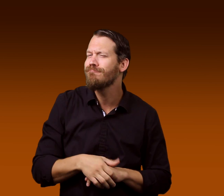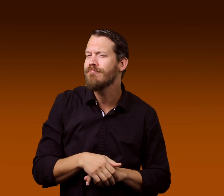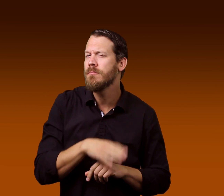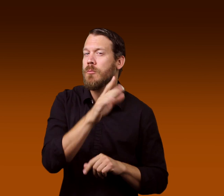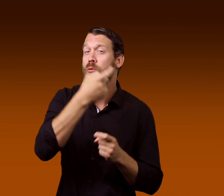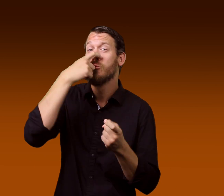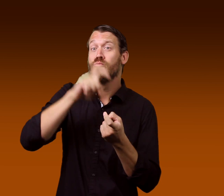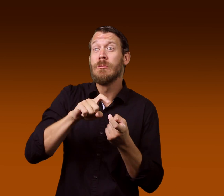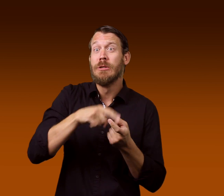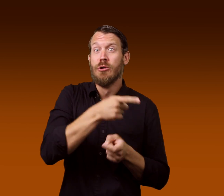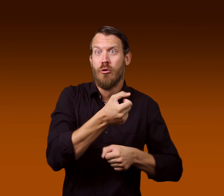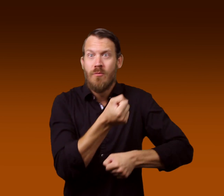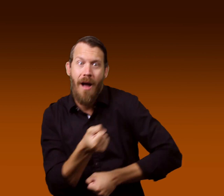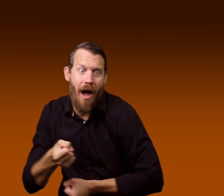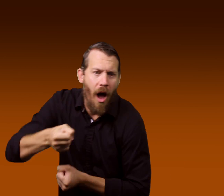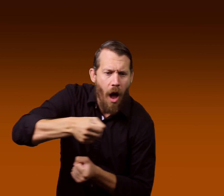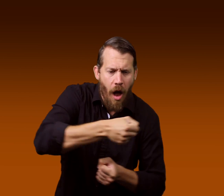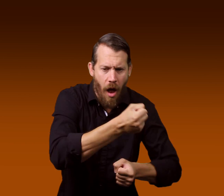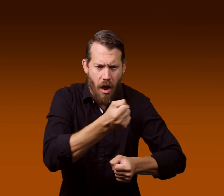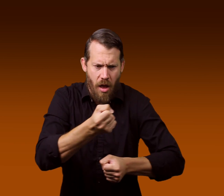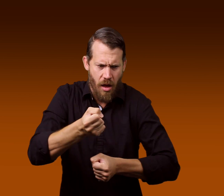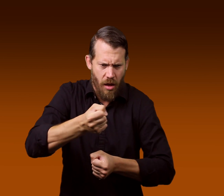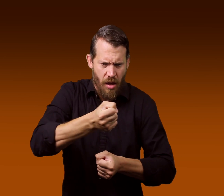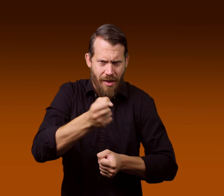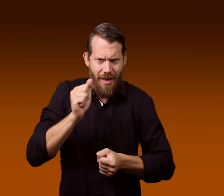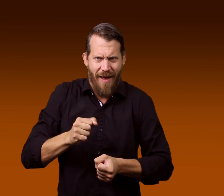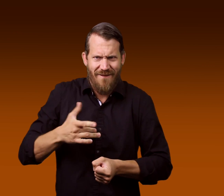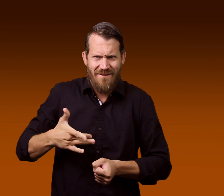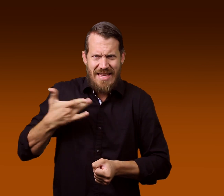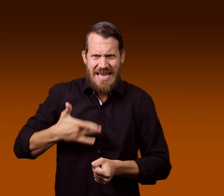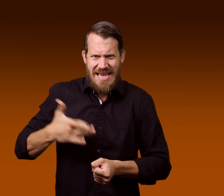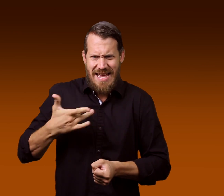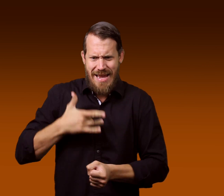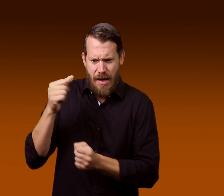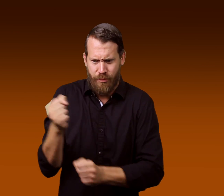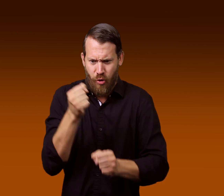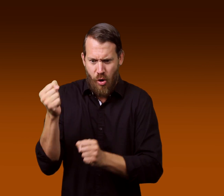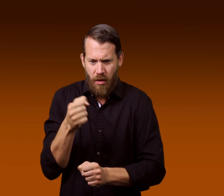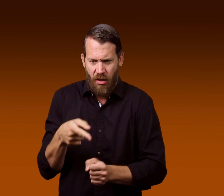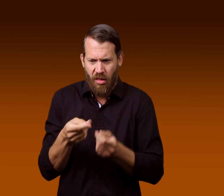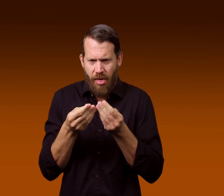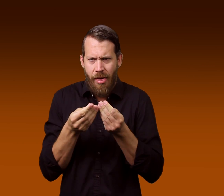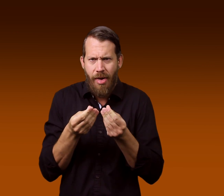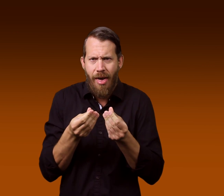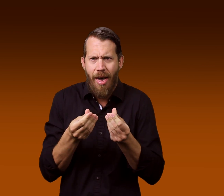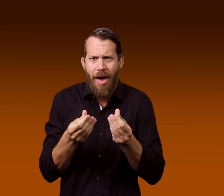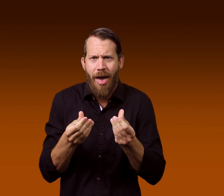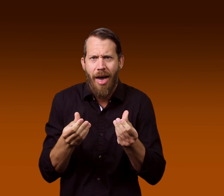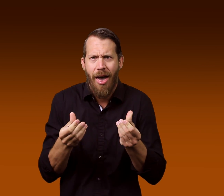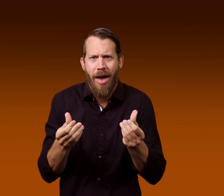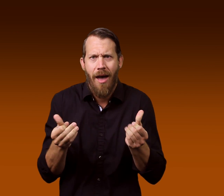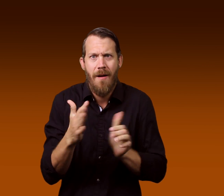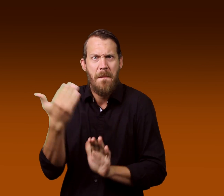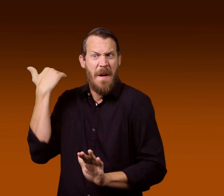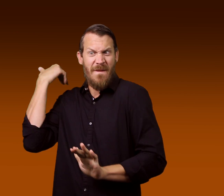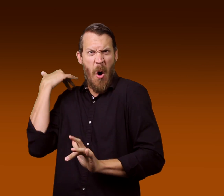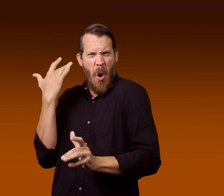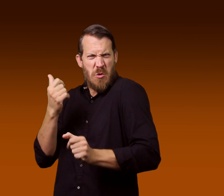Fortunately, this does not happen in an instant. A witch can feel the strength slowly leaving the broom. The